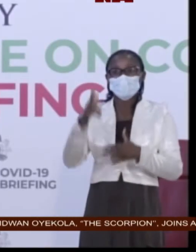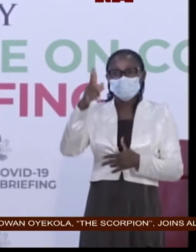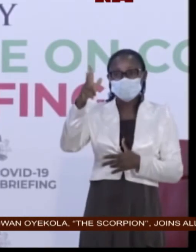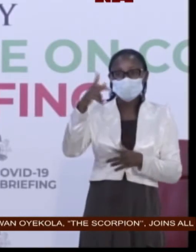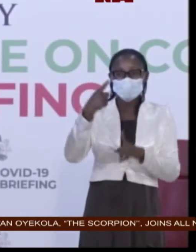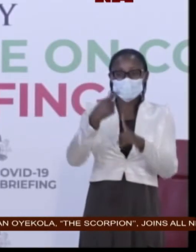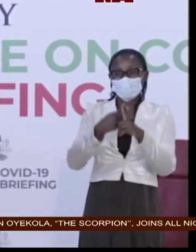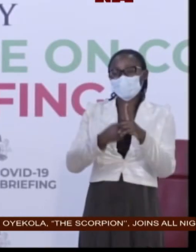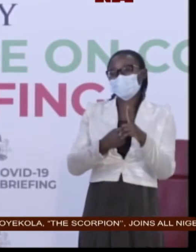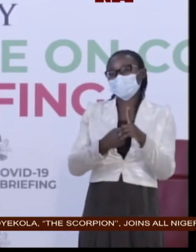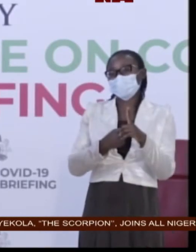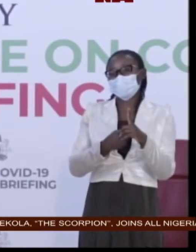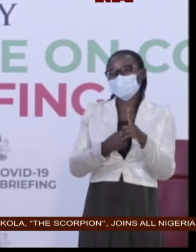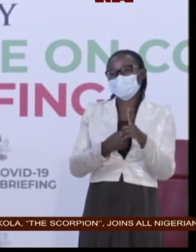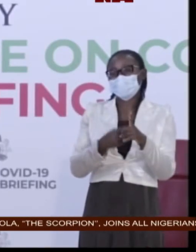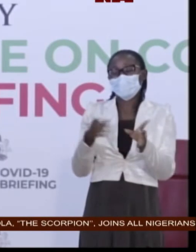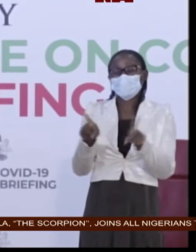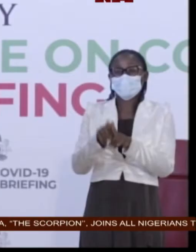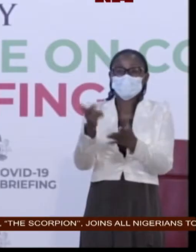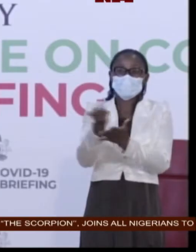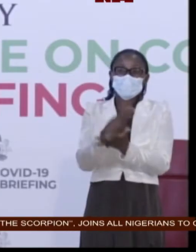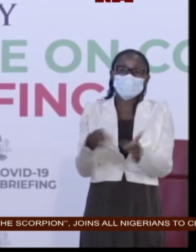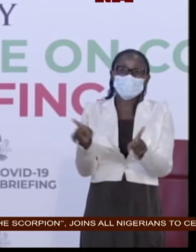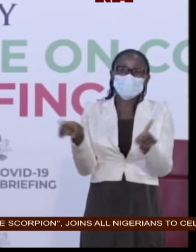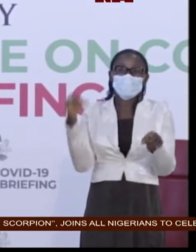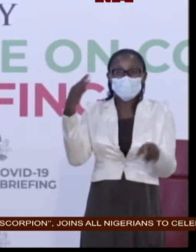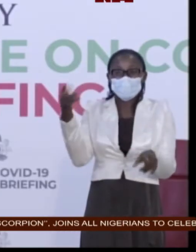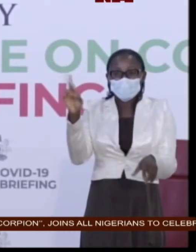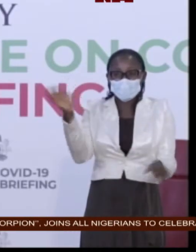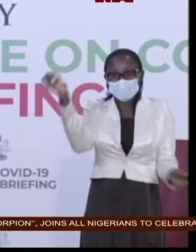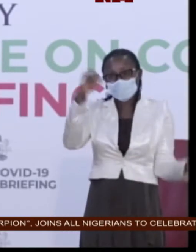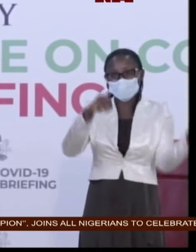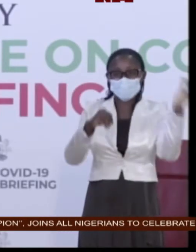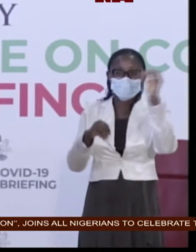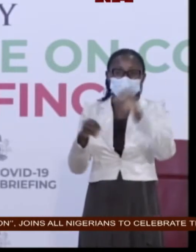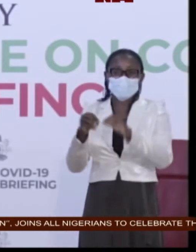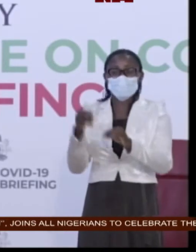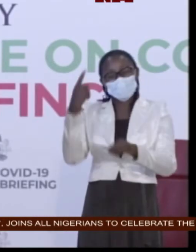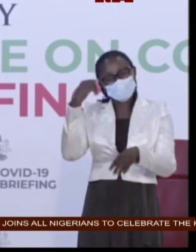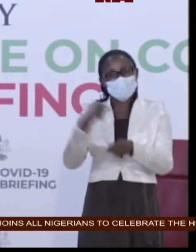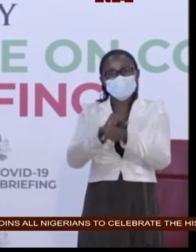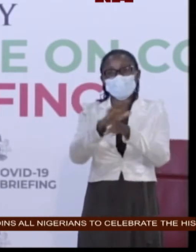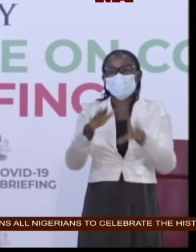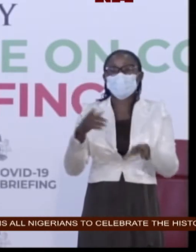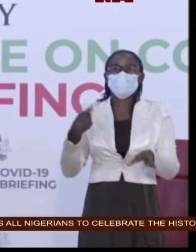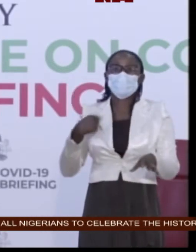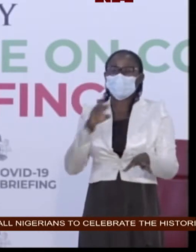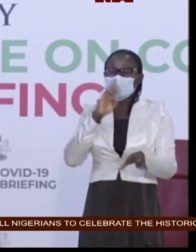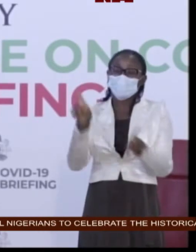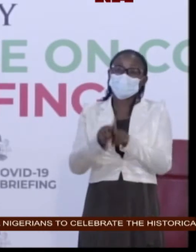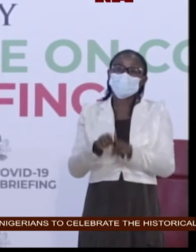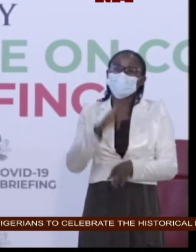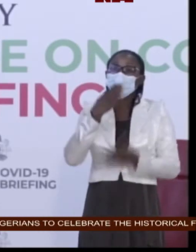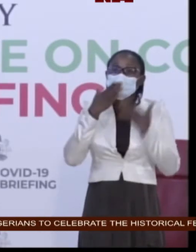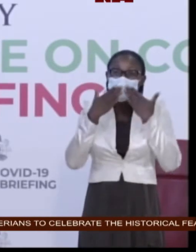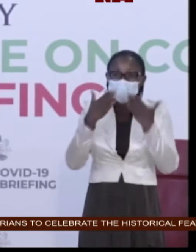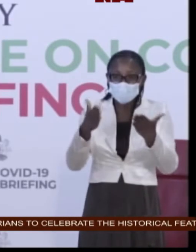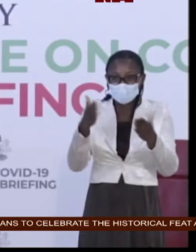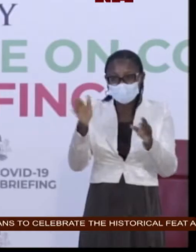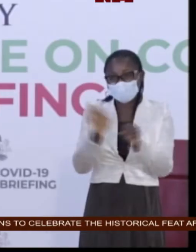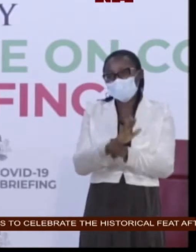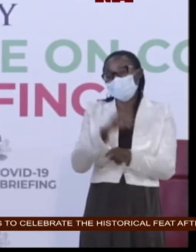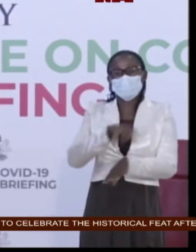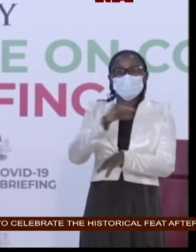3 months as part of the contributions of COVID. We are also grateful to